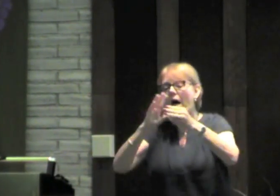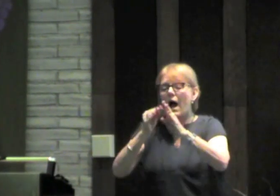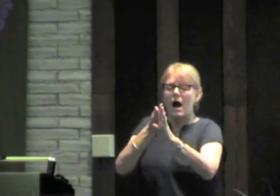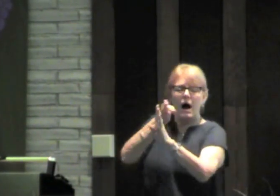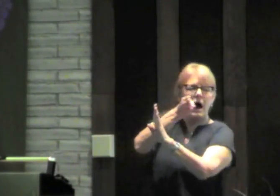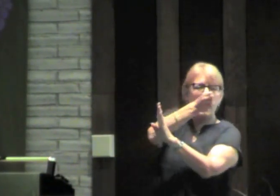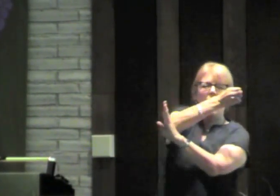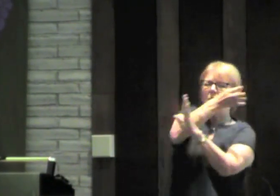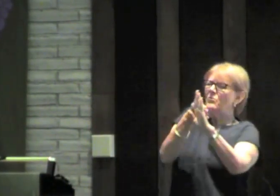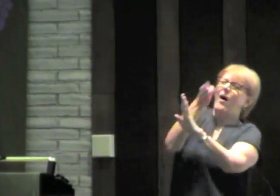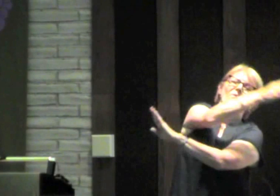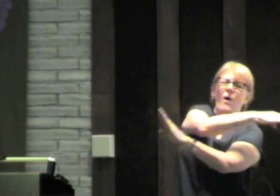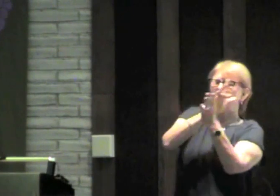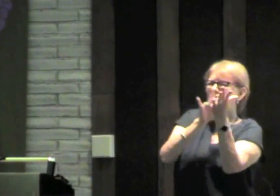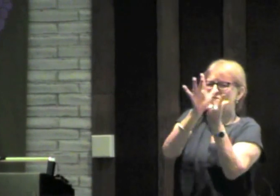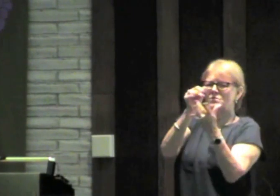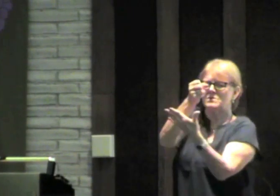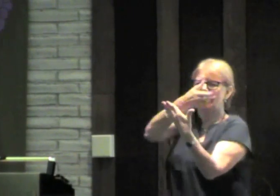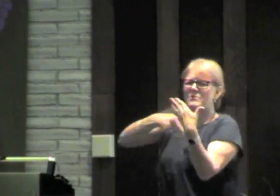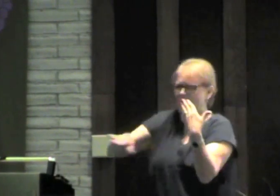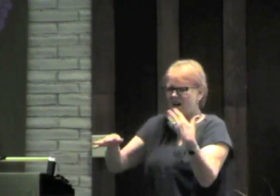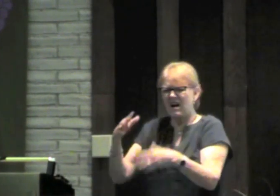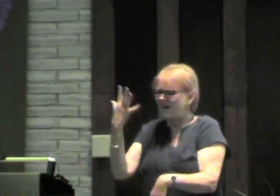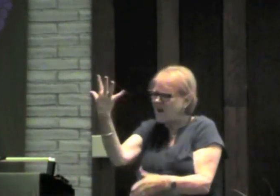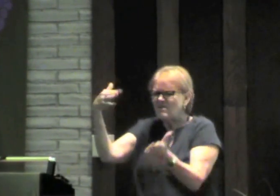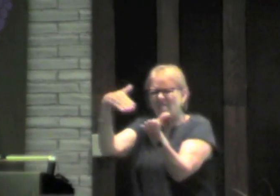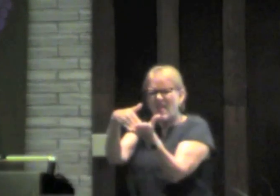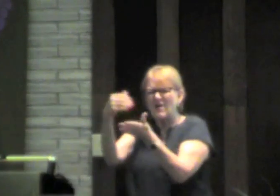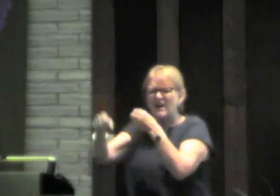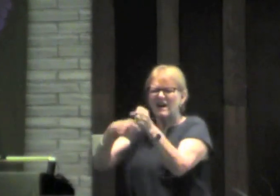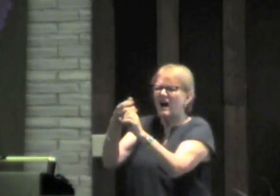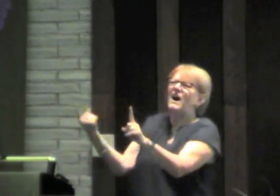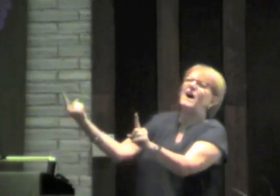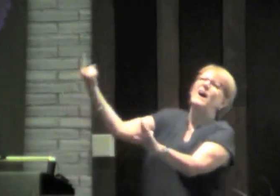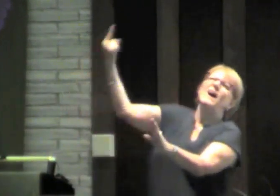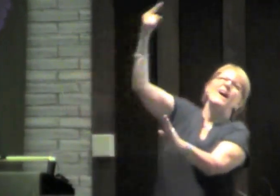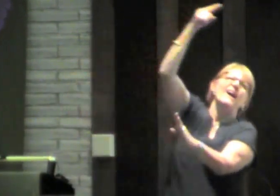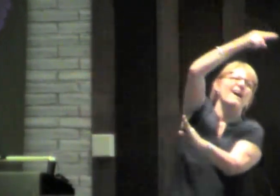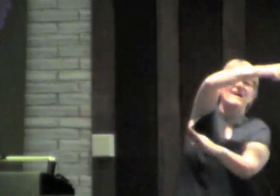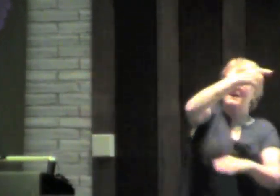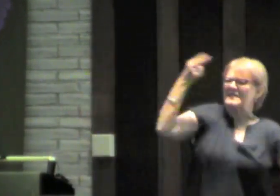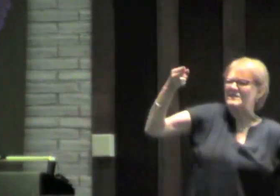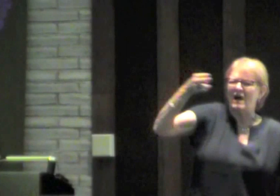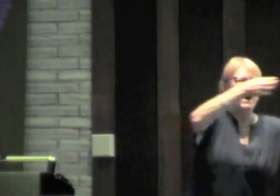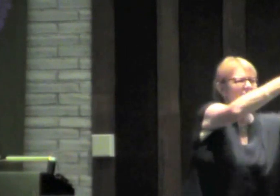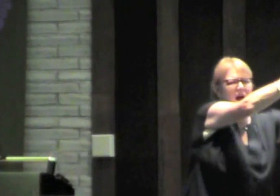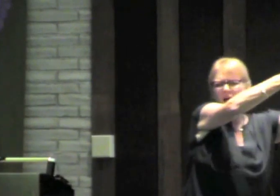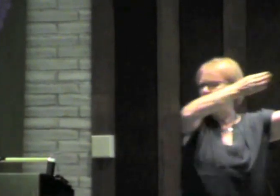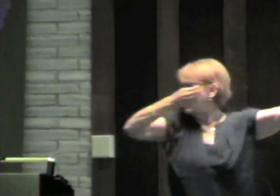And there is history records of this Holy Land going back